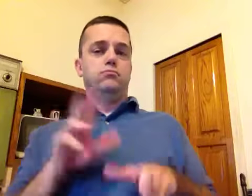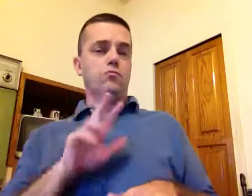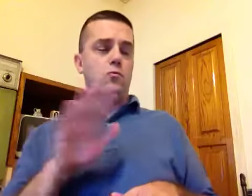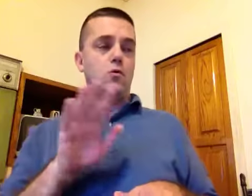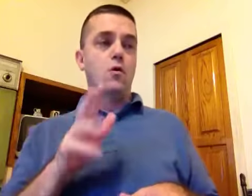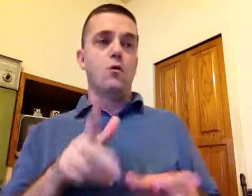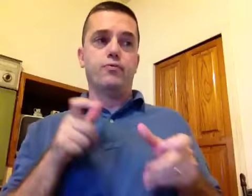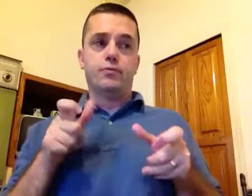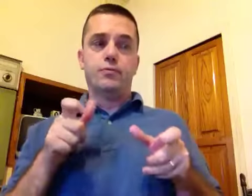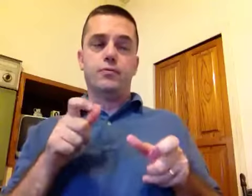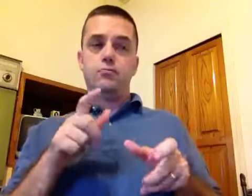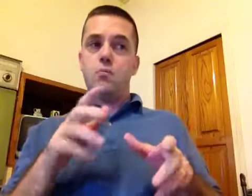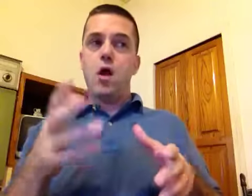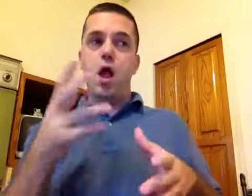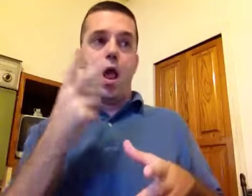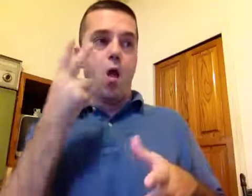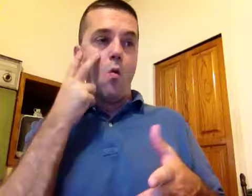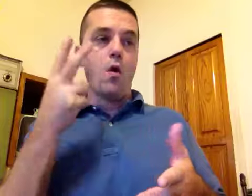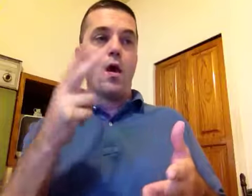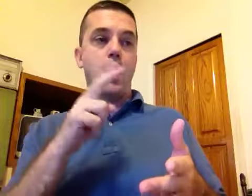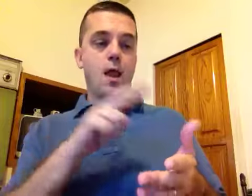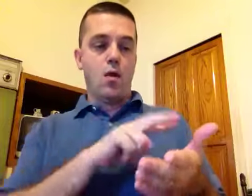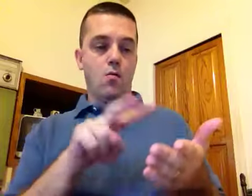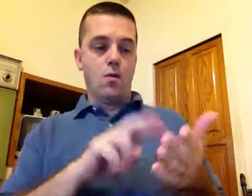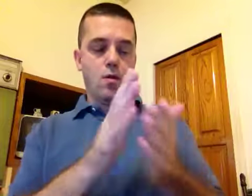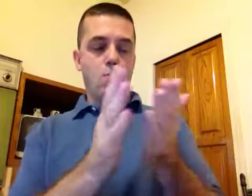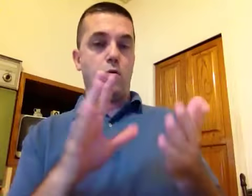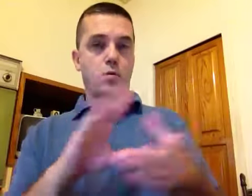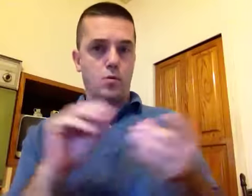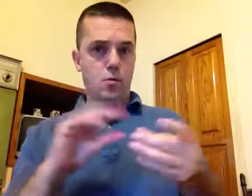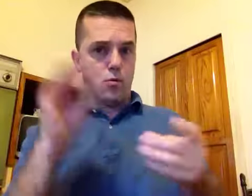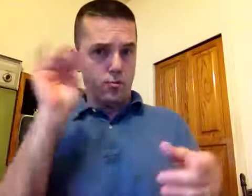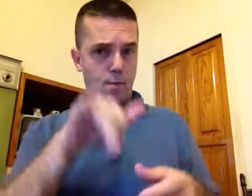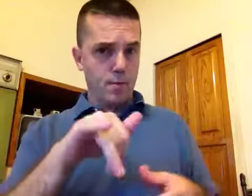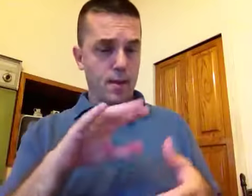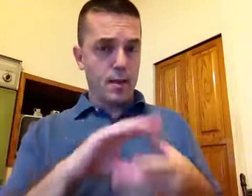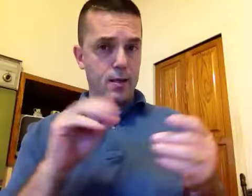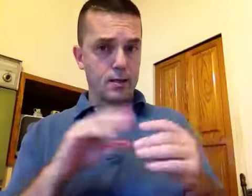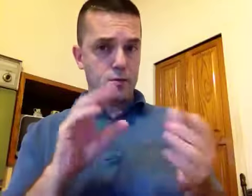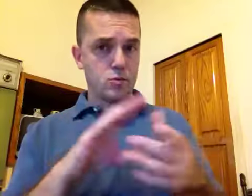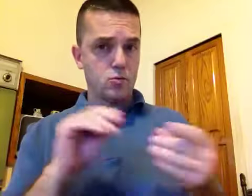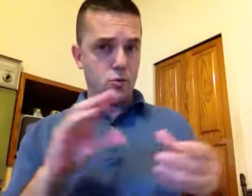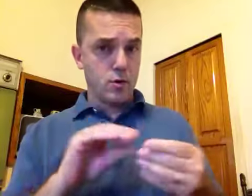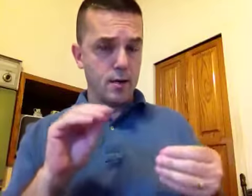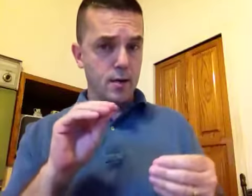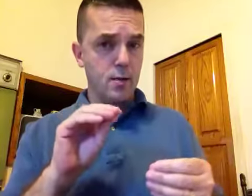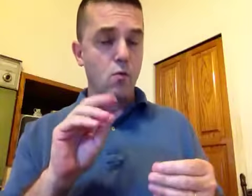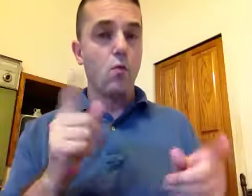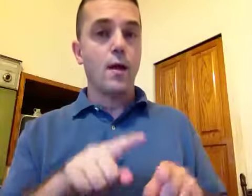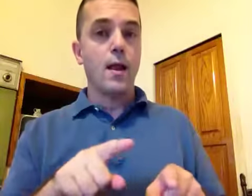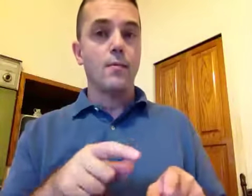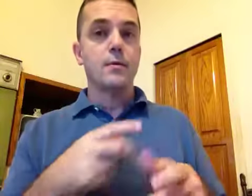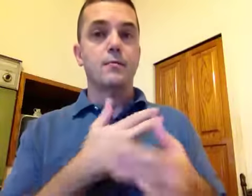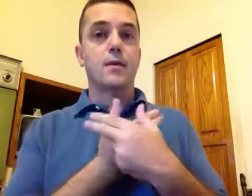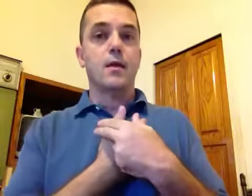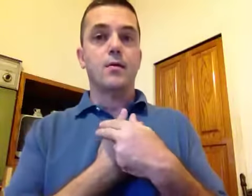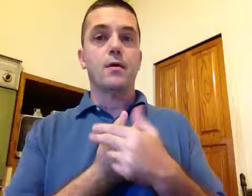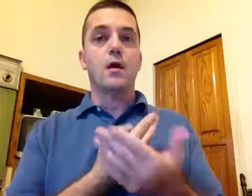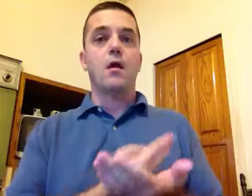hare loses the race every time I read the book. You remember the story, right? Yes, sir. And the Bible says he who hastens to